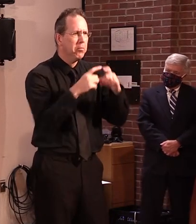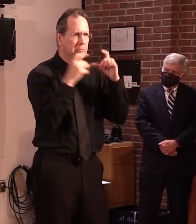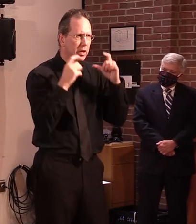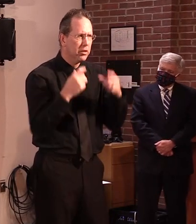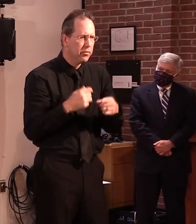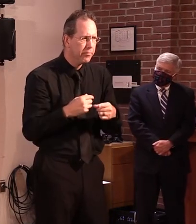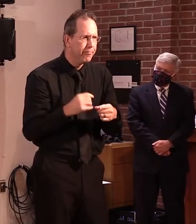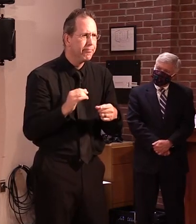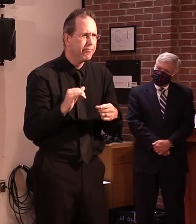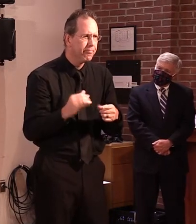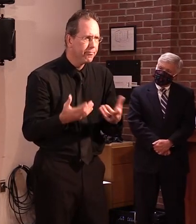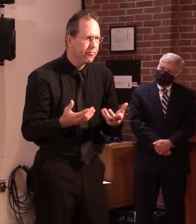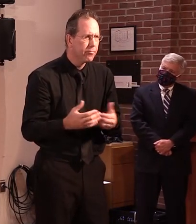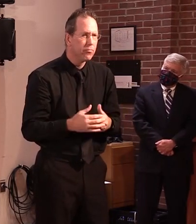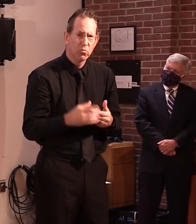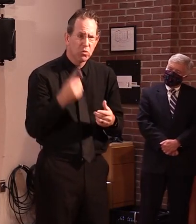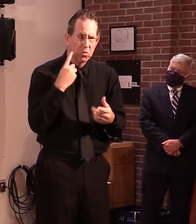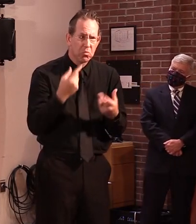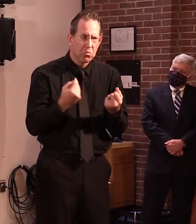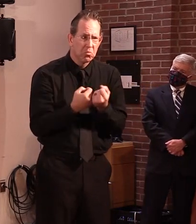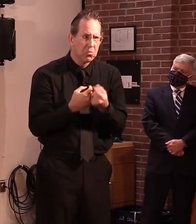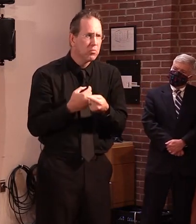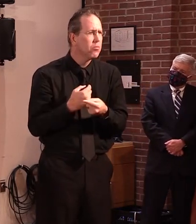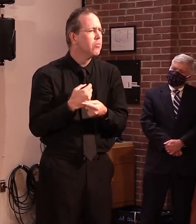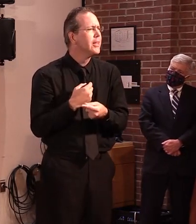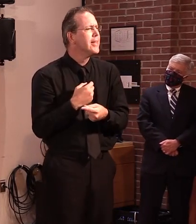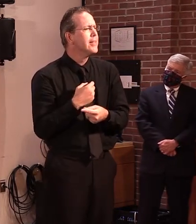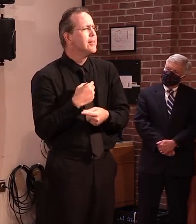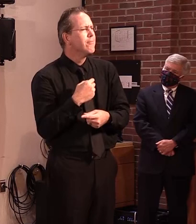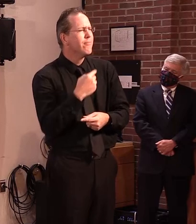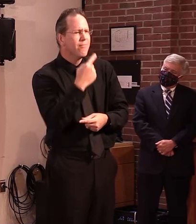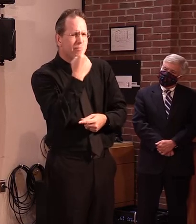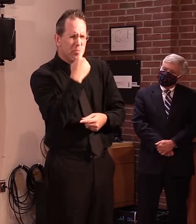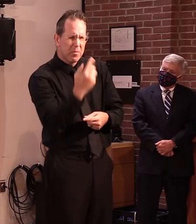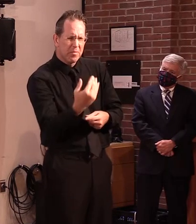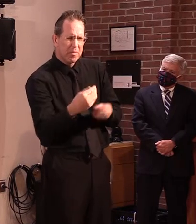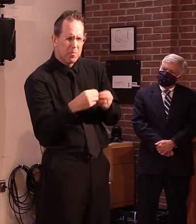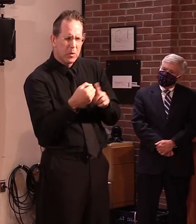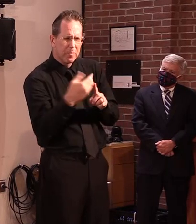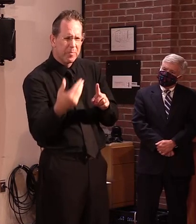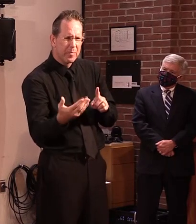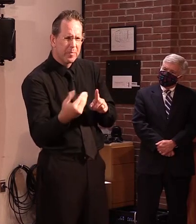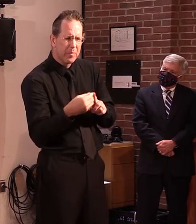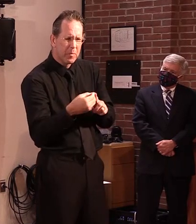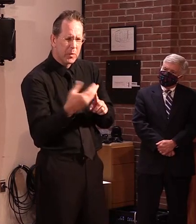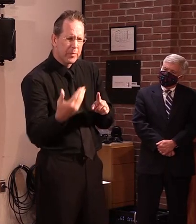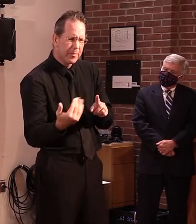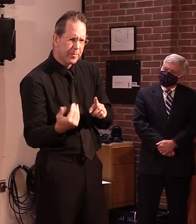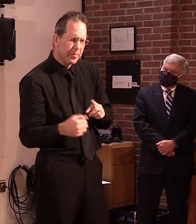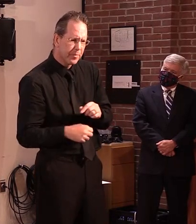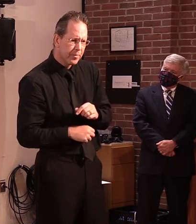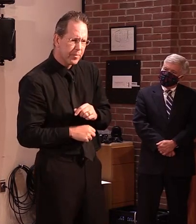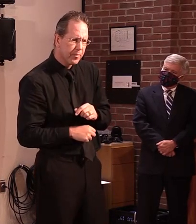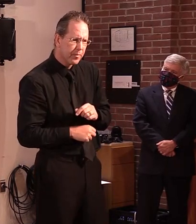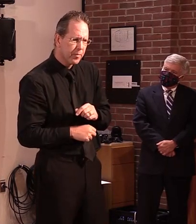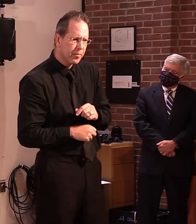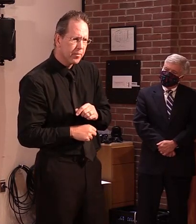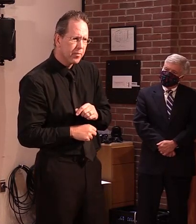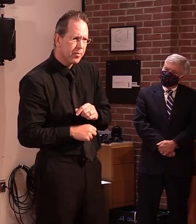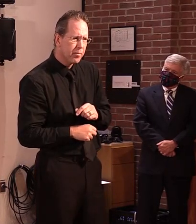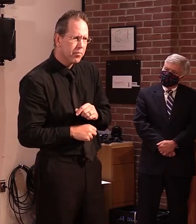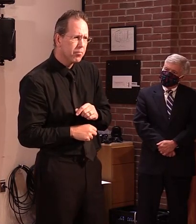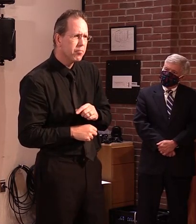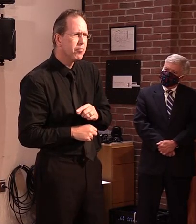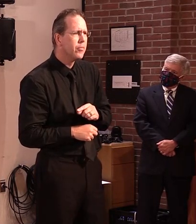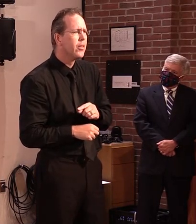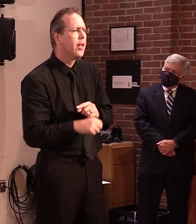Two Vermont residents started it. It's on change.org now. It has exactly 3,145 signatures.